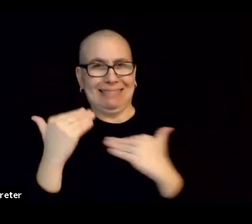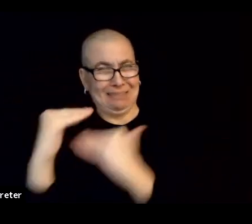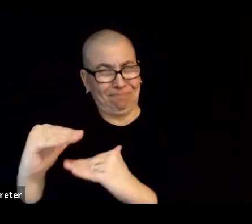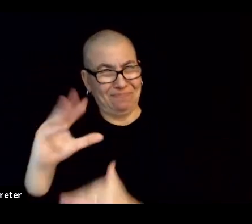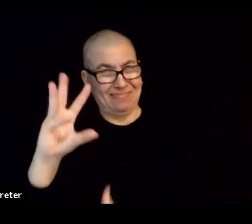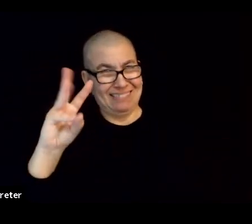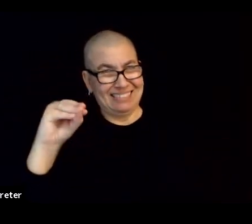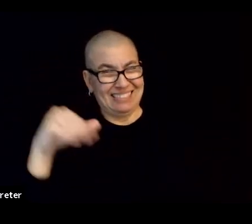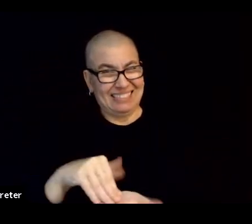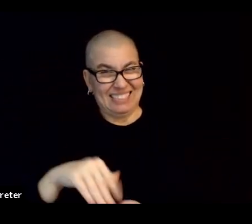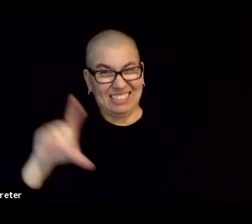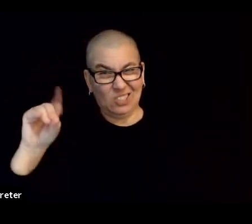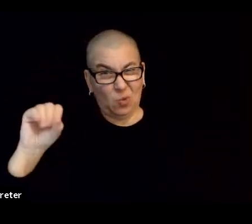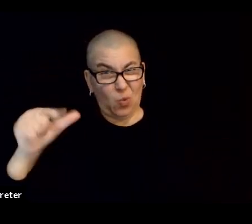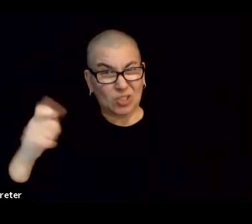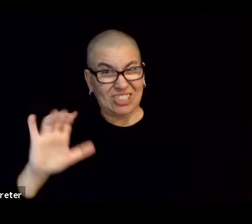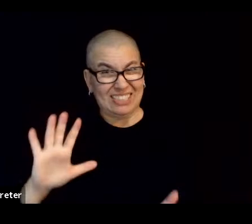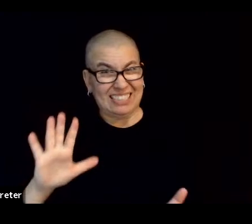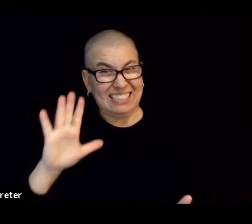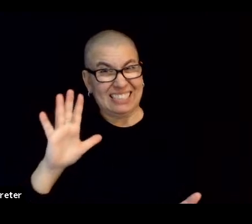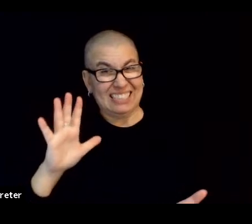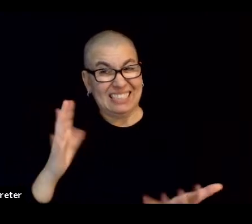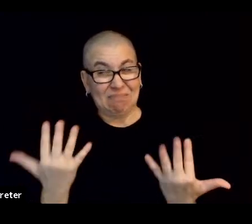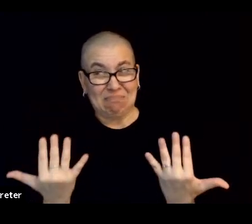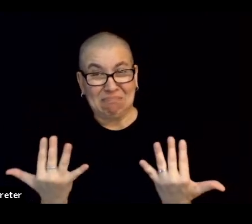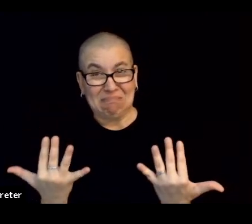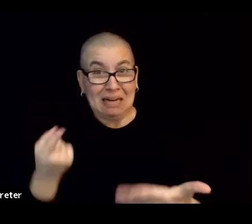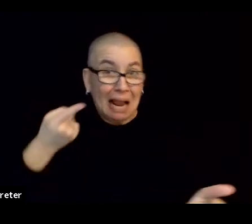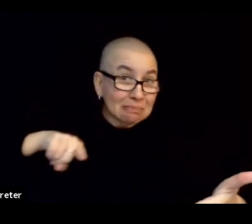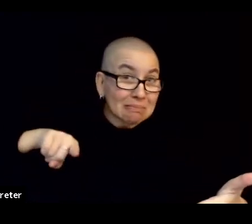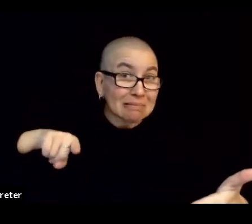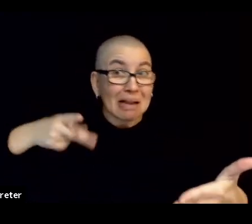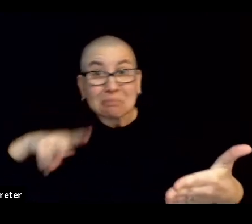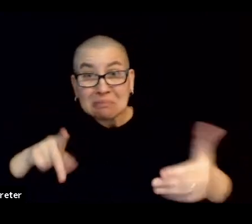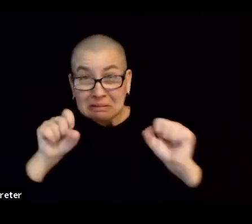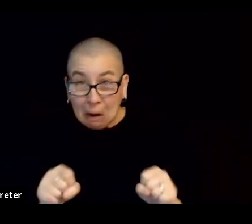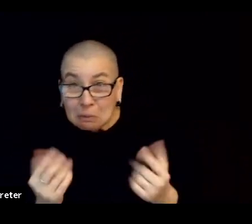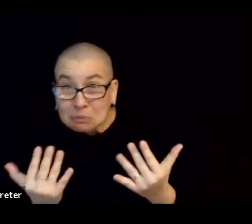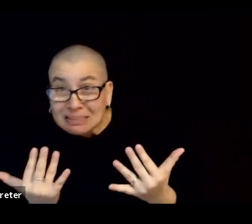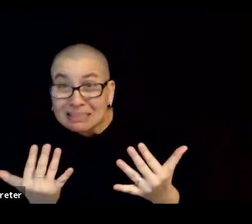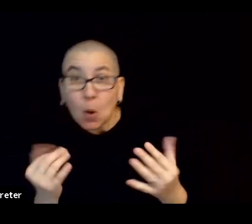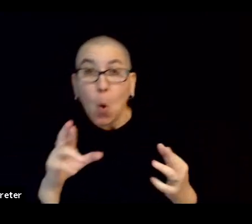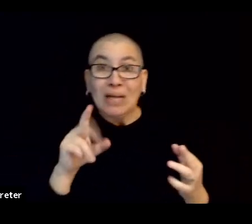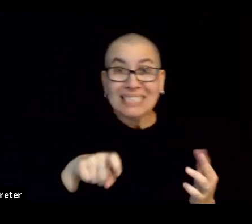And frankly, we expect that the limited appointments available this week are going